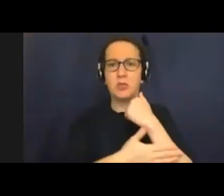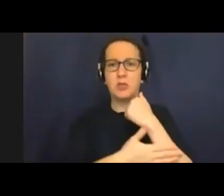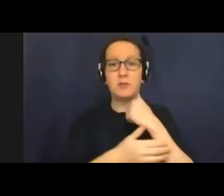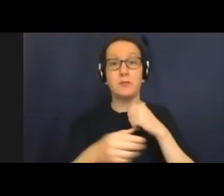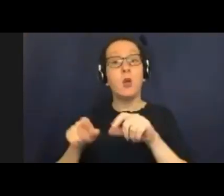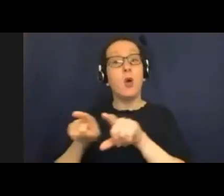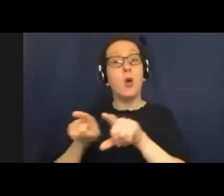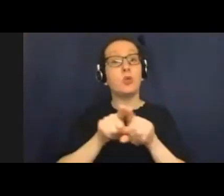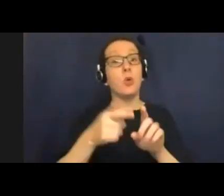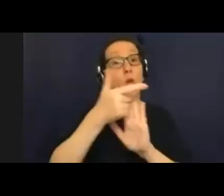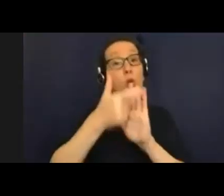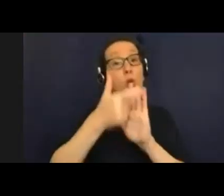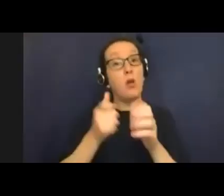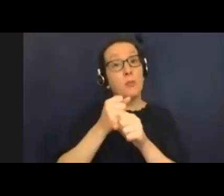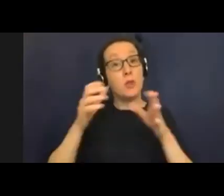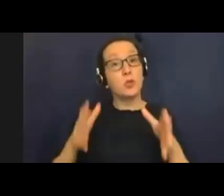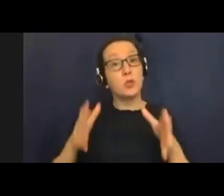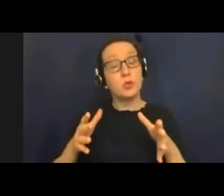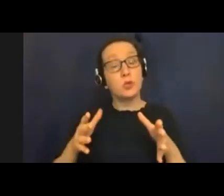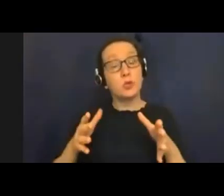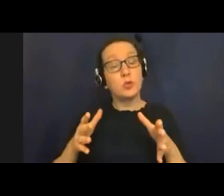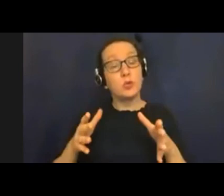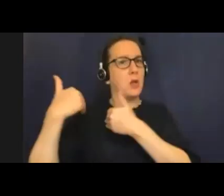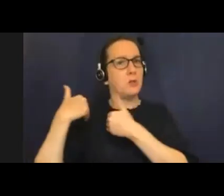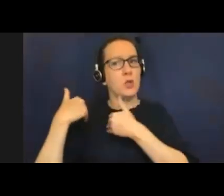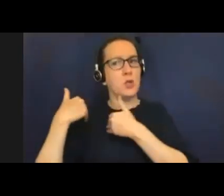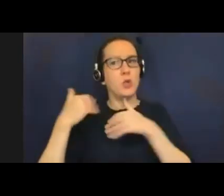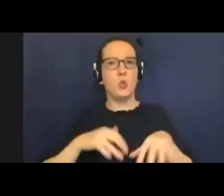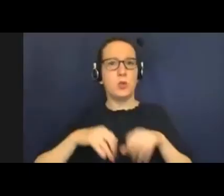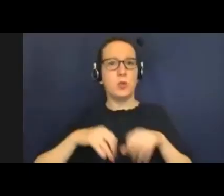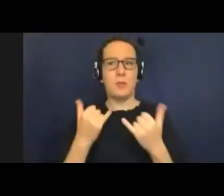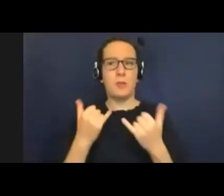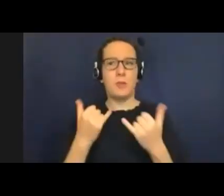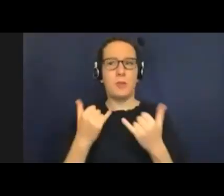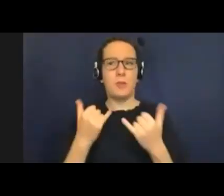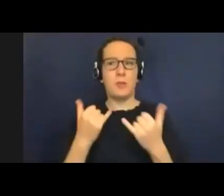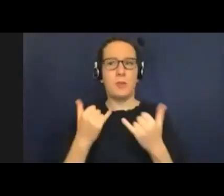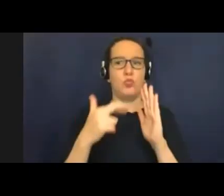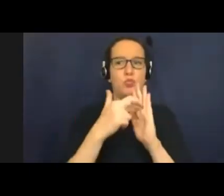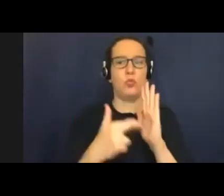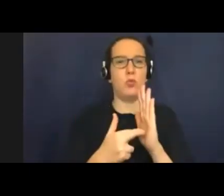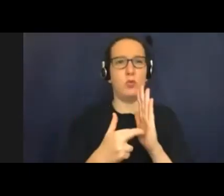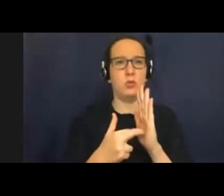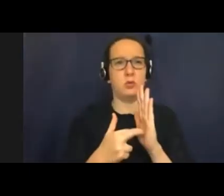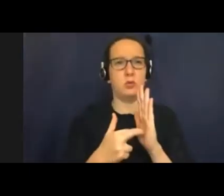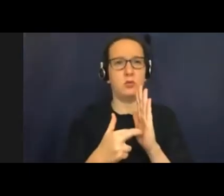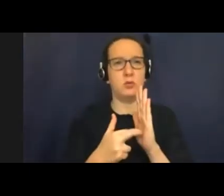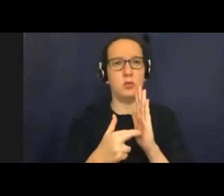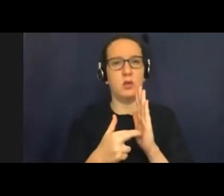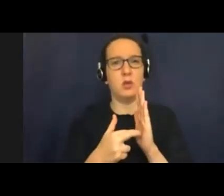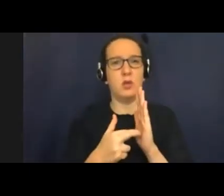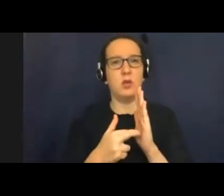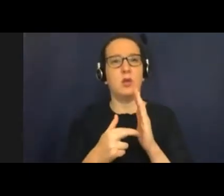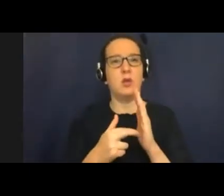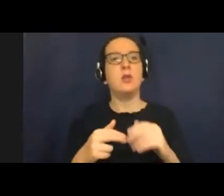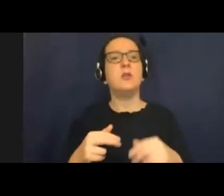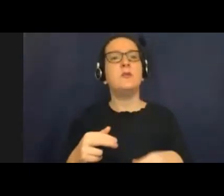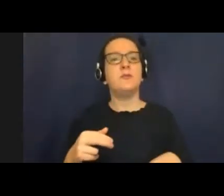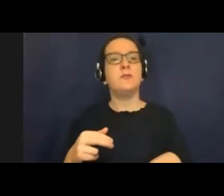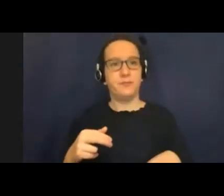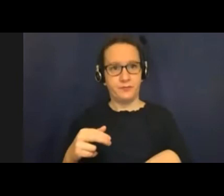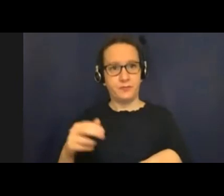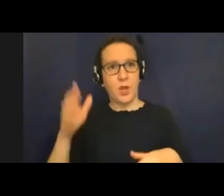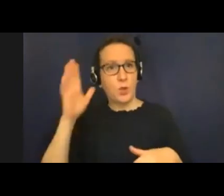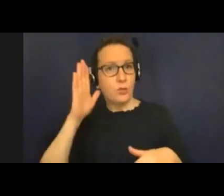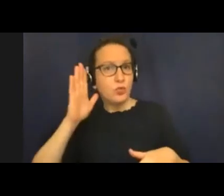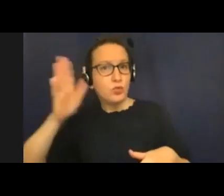states to adapt the existing rules for anticipating maybe similar situations in the